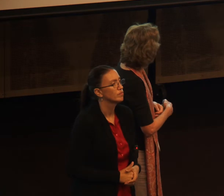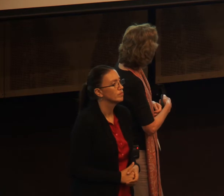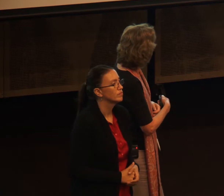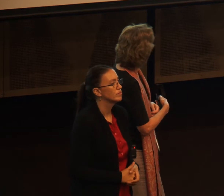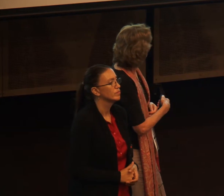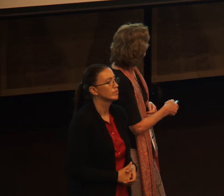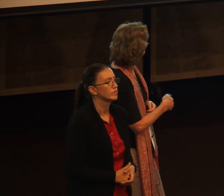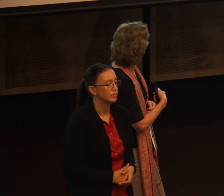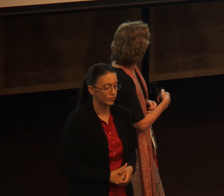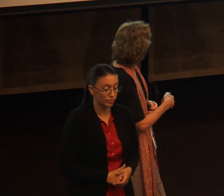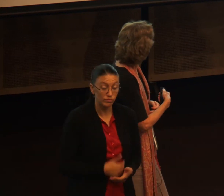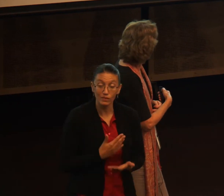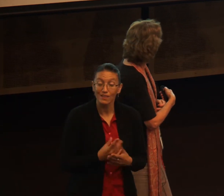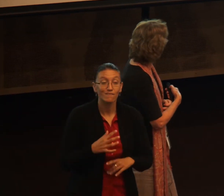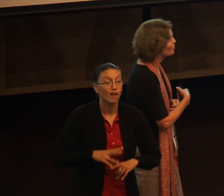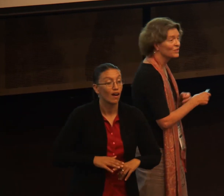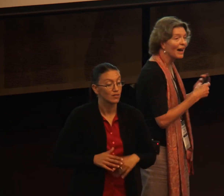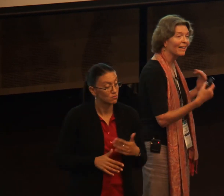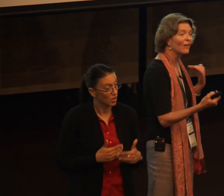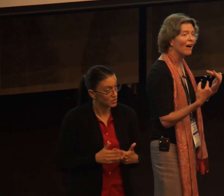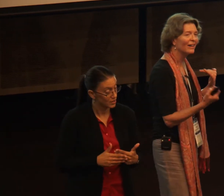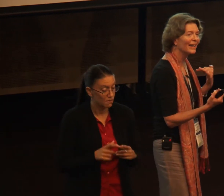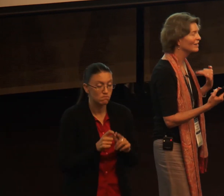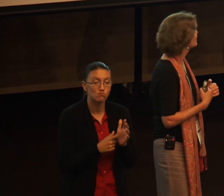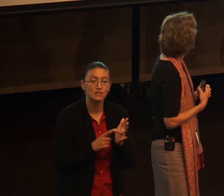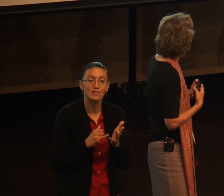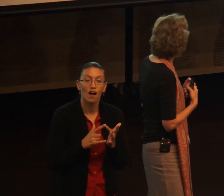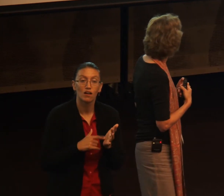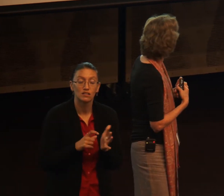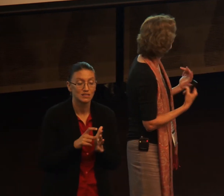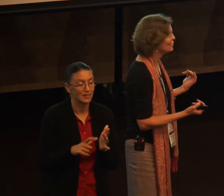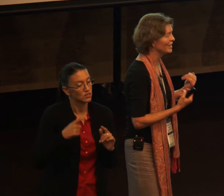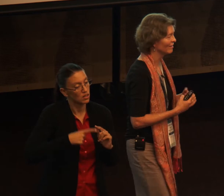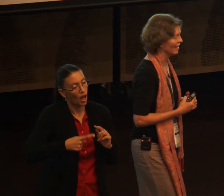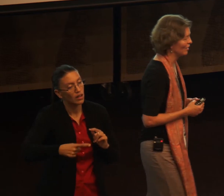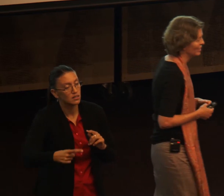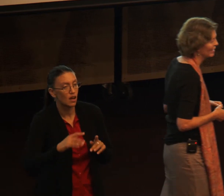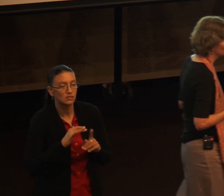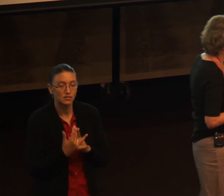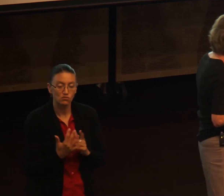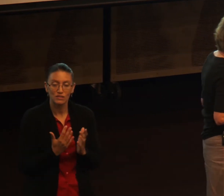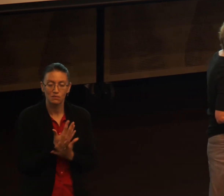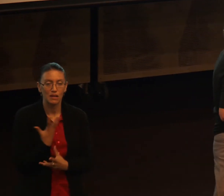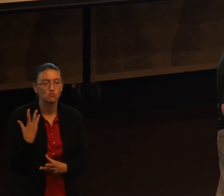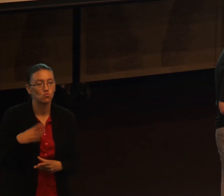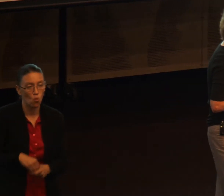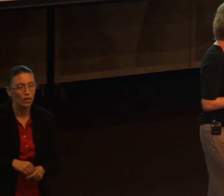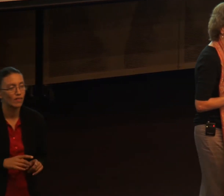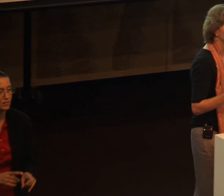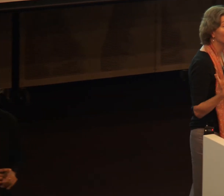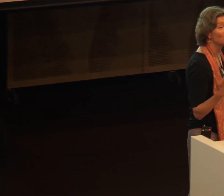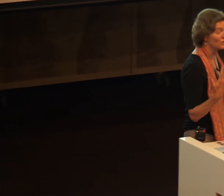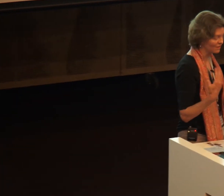So it's really phonological processing or prosodic context that seems to be playing a role here,